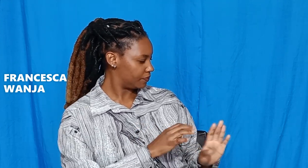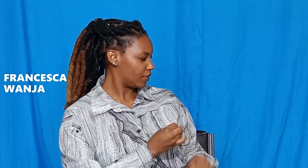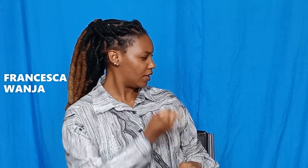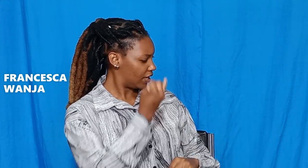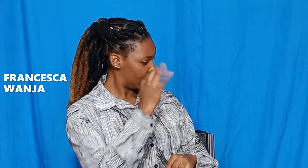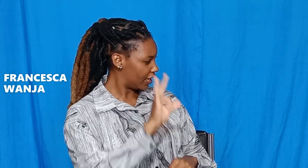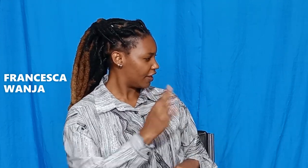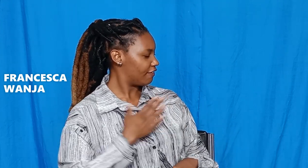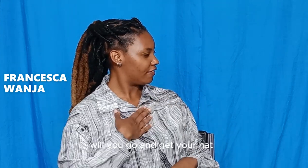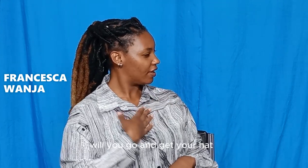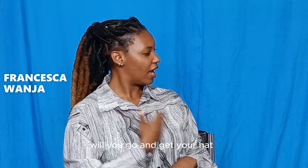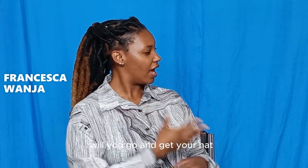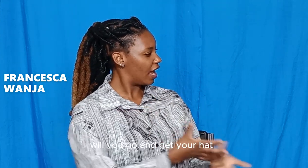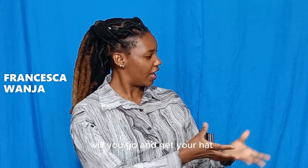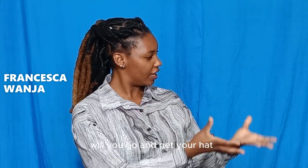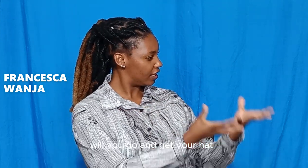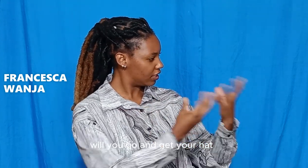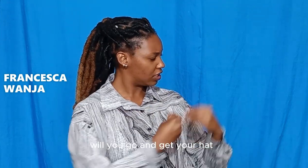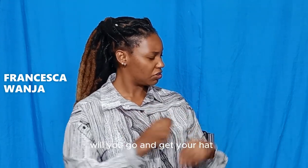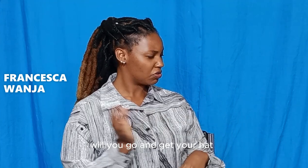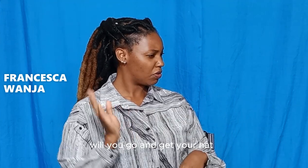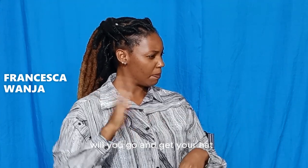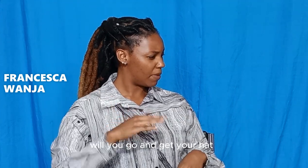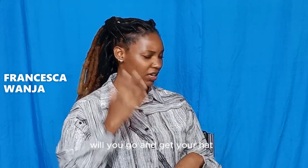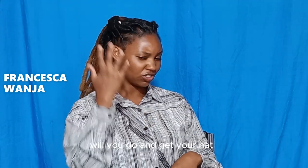will you go and get your heart?